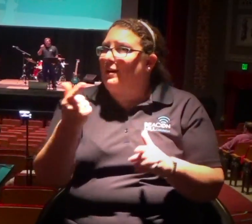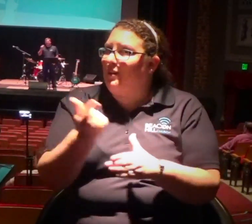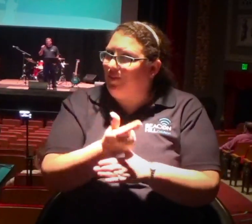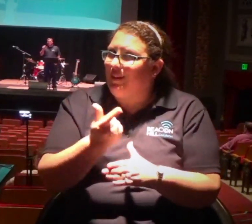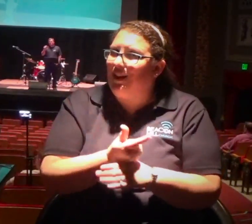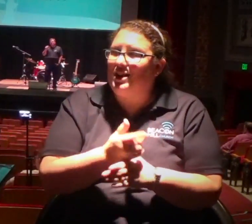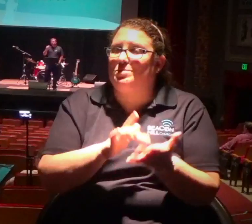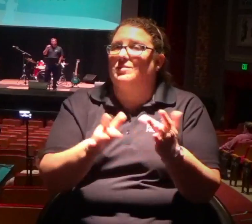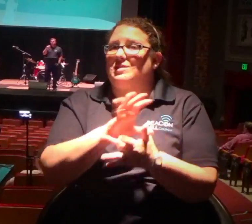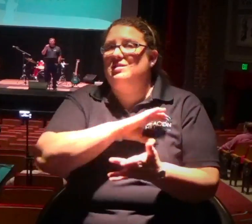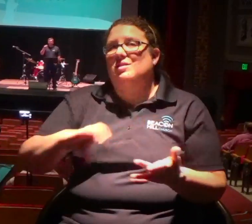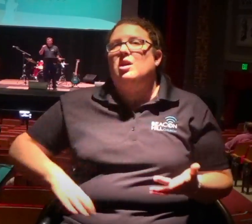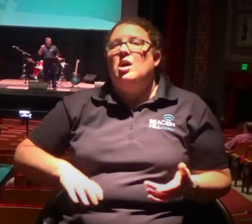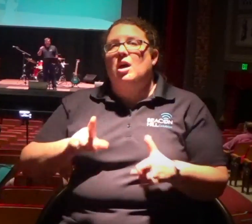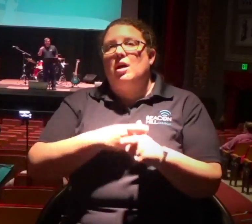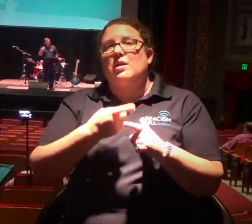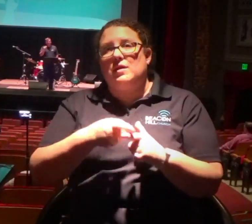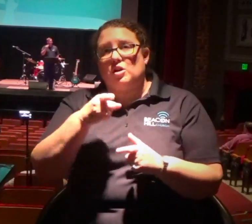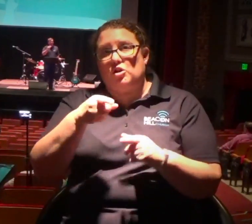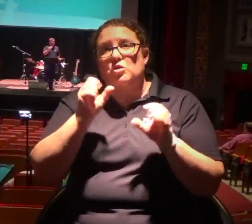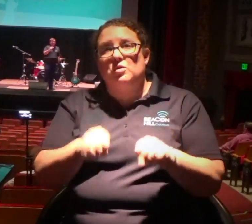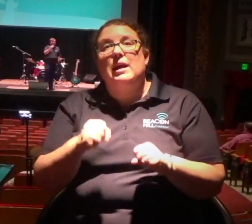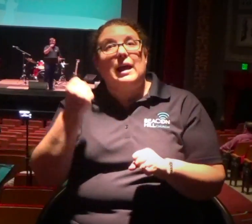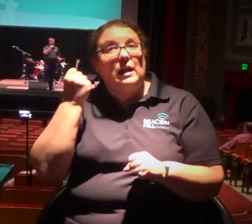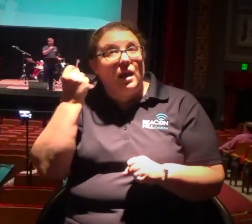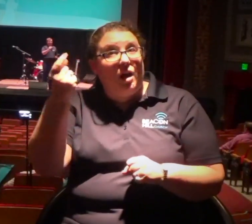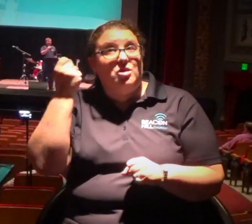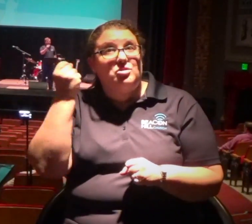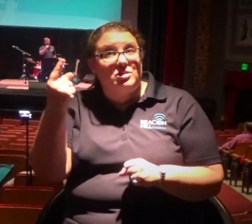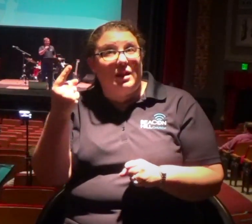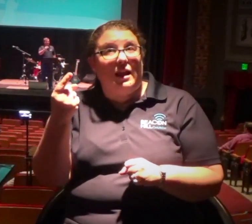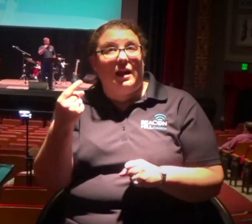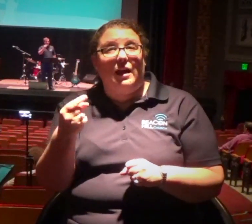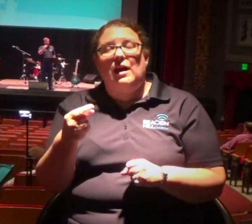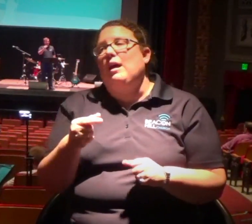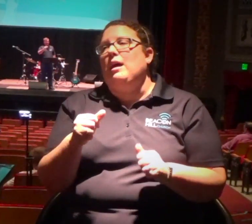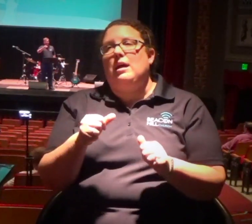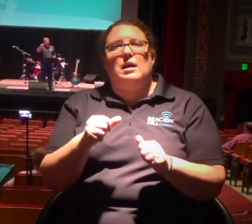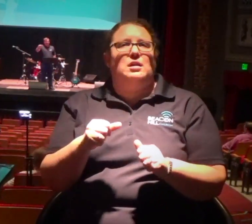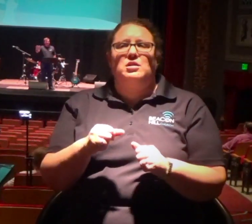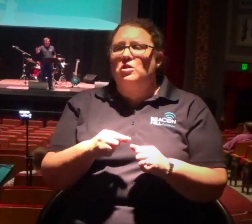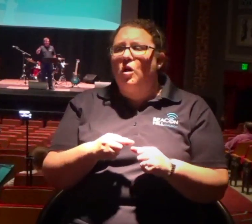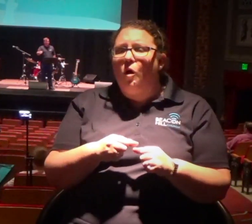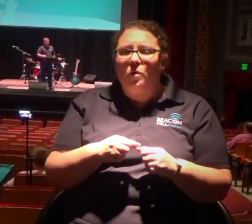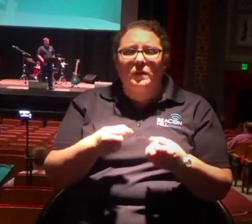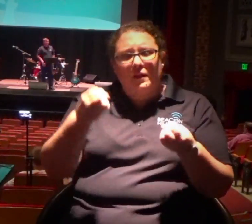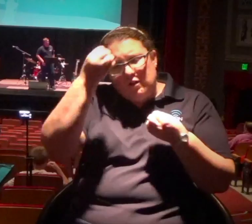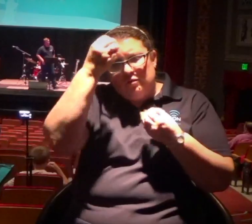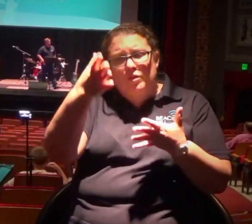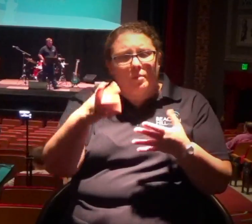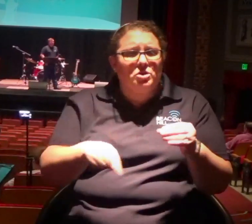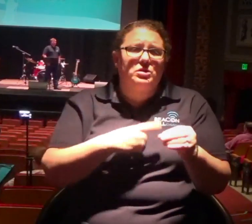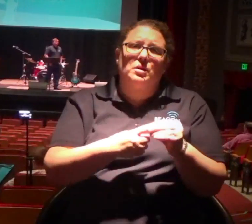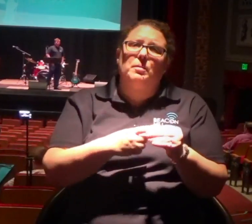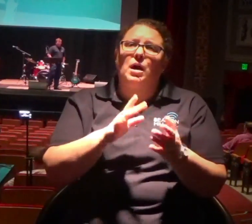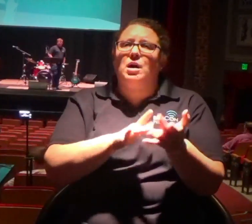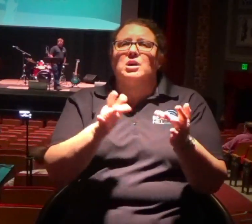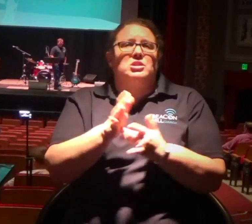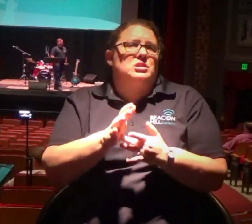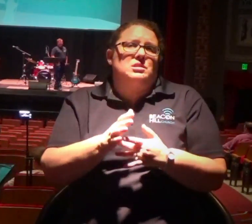Christ, then you can understand the facts about the life and the death of Jesus by reading the gospels, Matthew, Mark, Luke, and John.